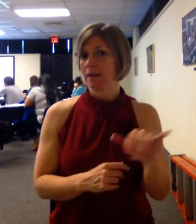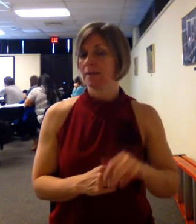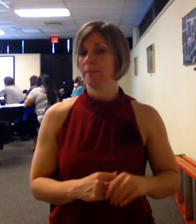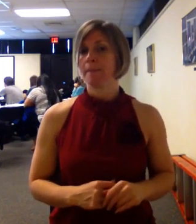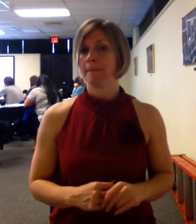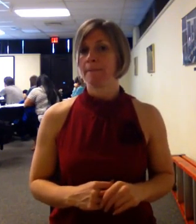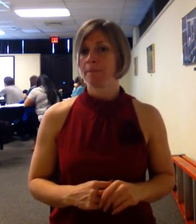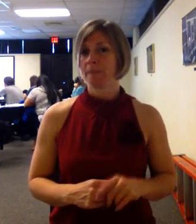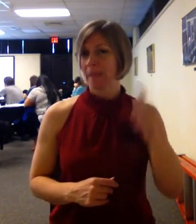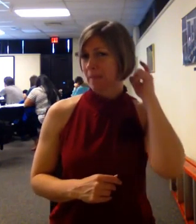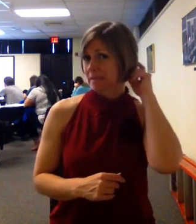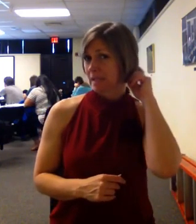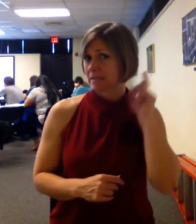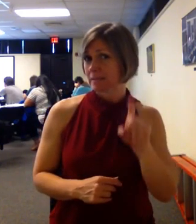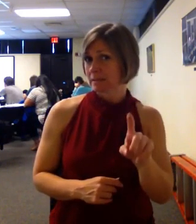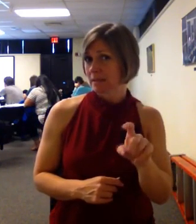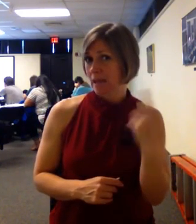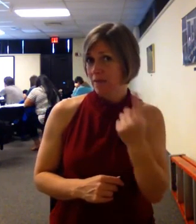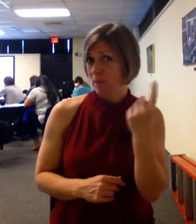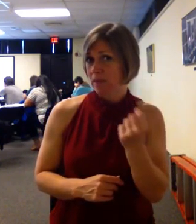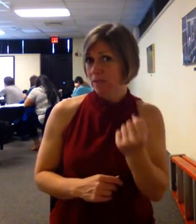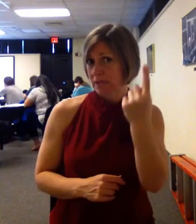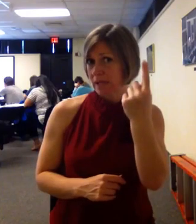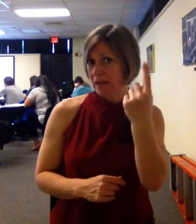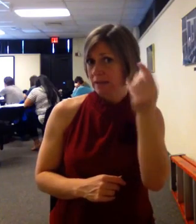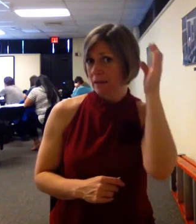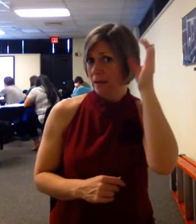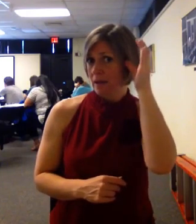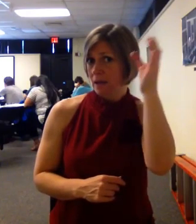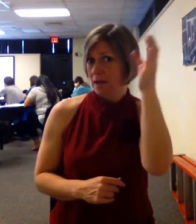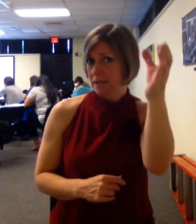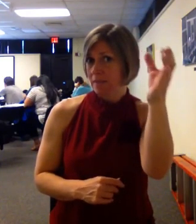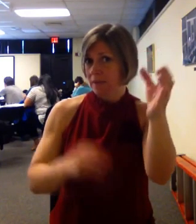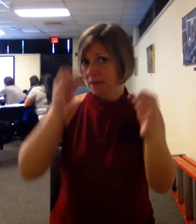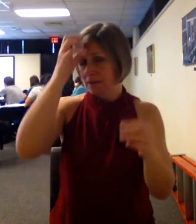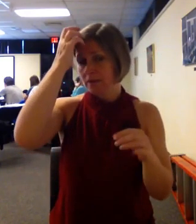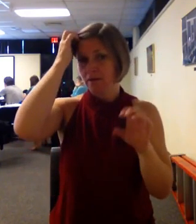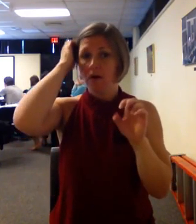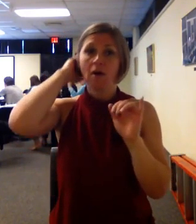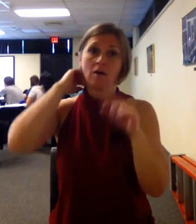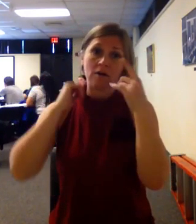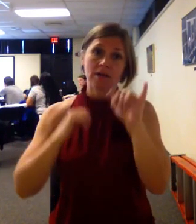Does that make sense? Does everybody understand the concept of coefficient of variation?